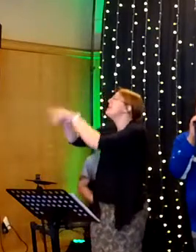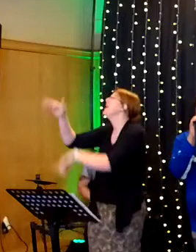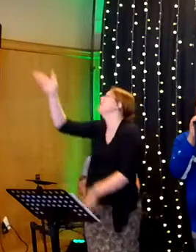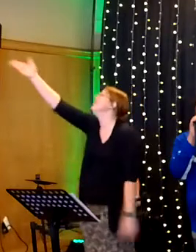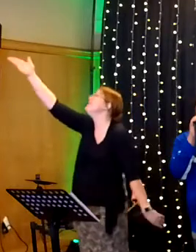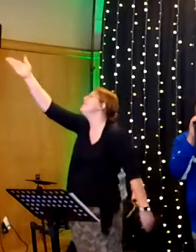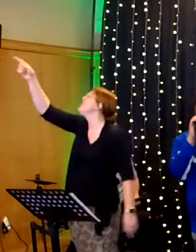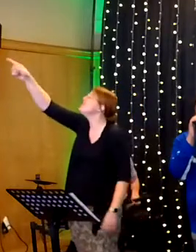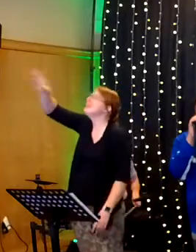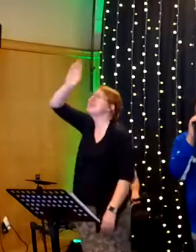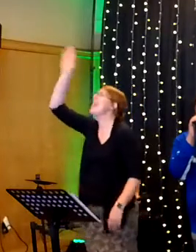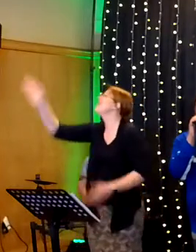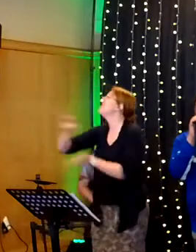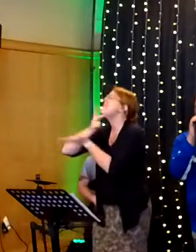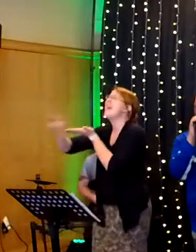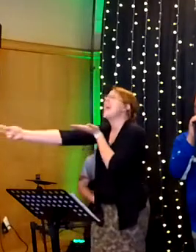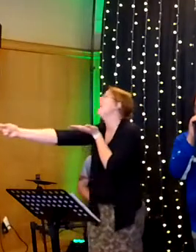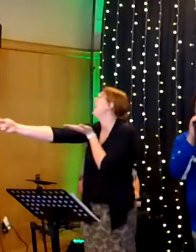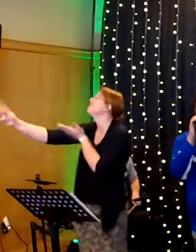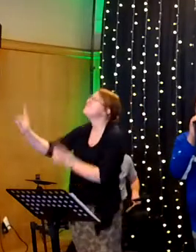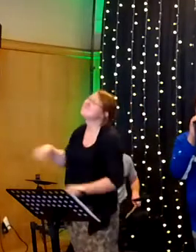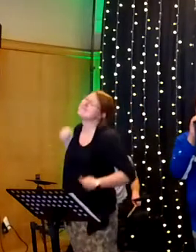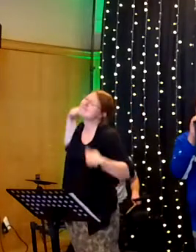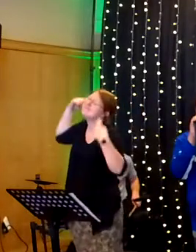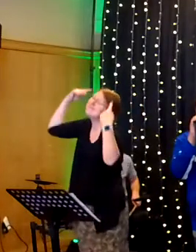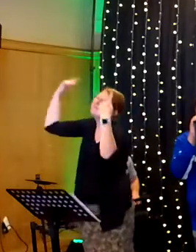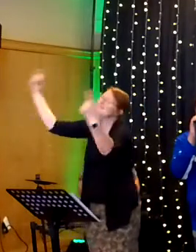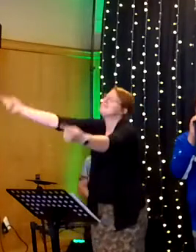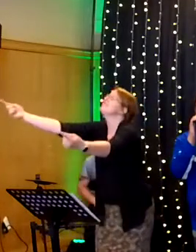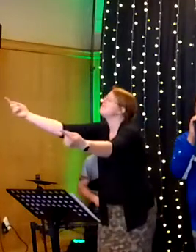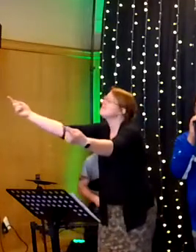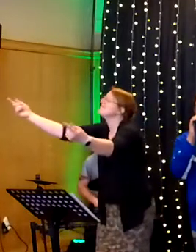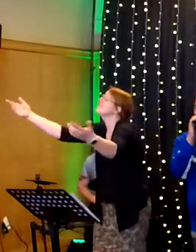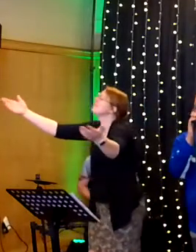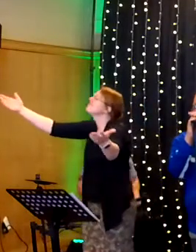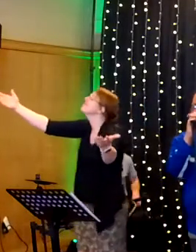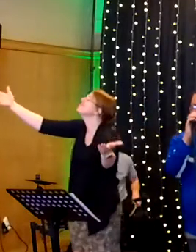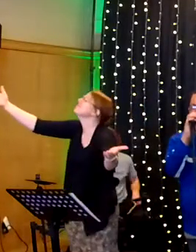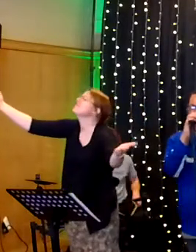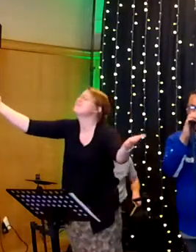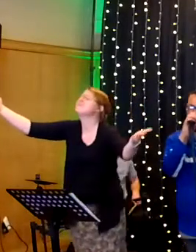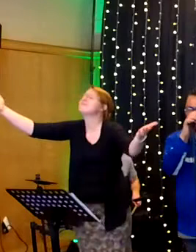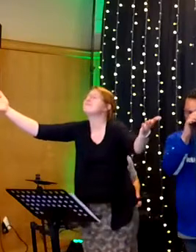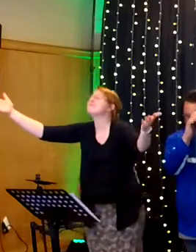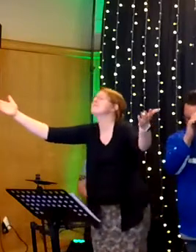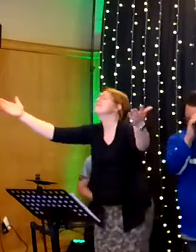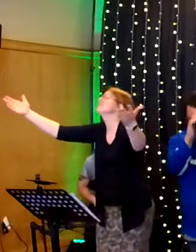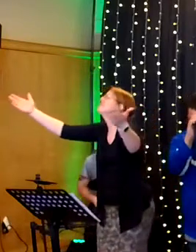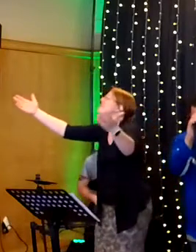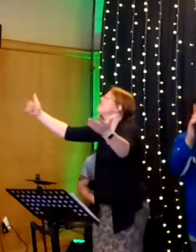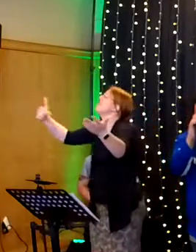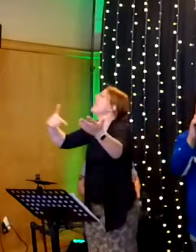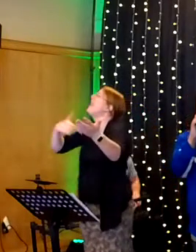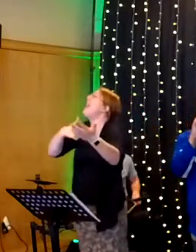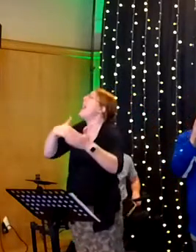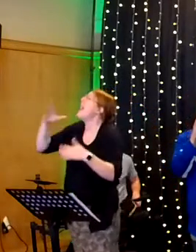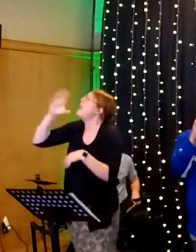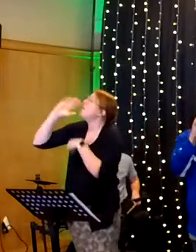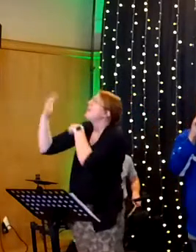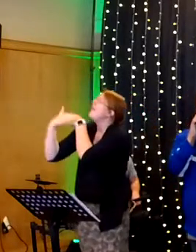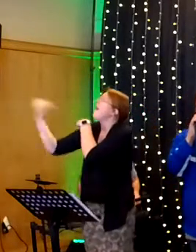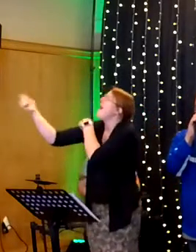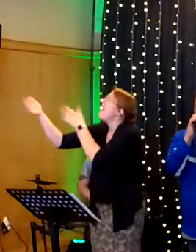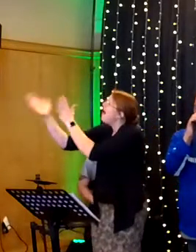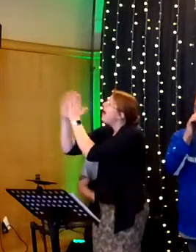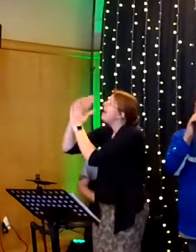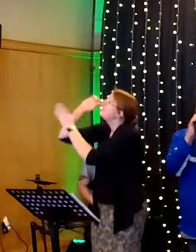never failed, and you won't start now. So I